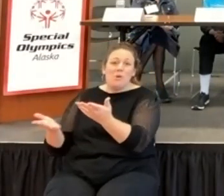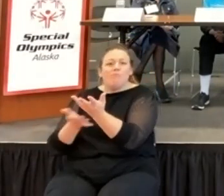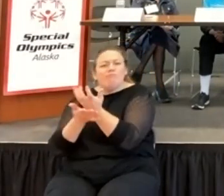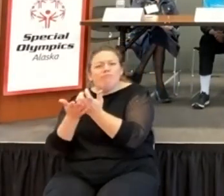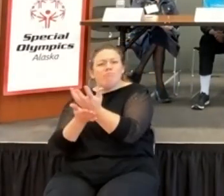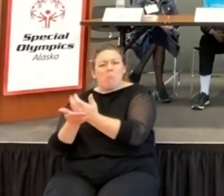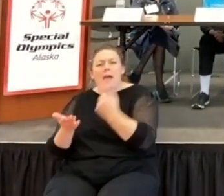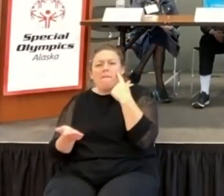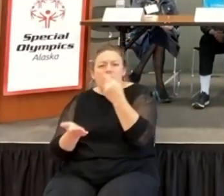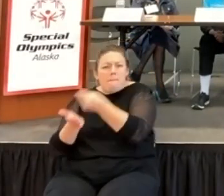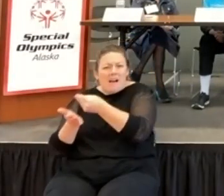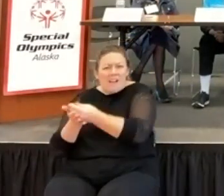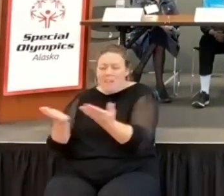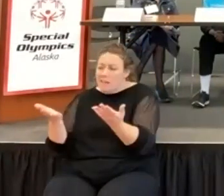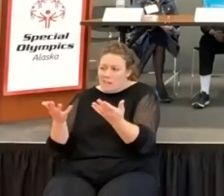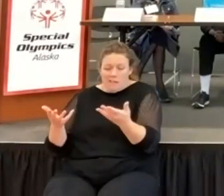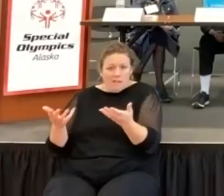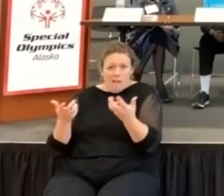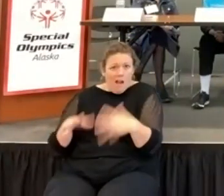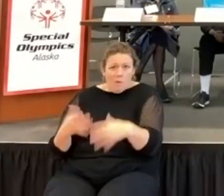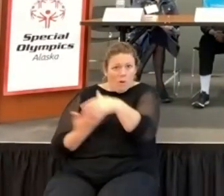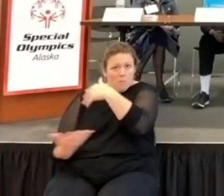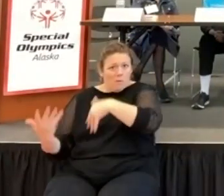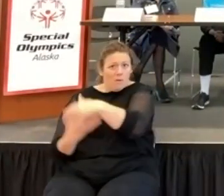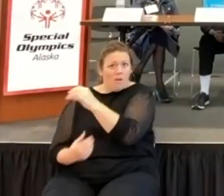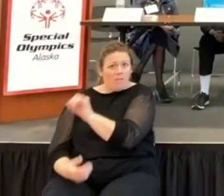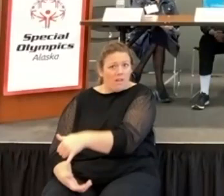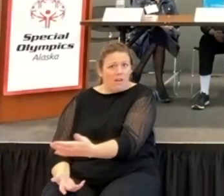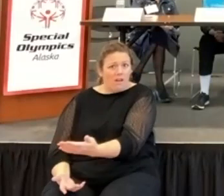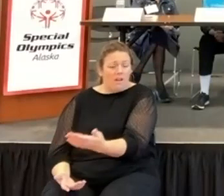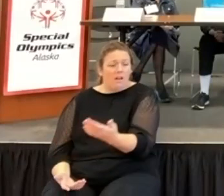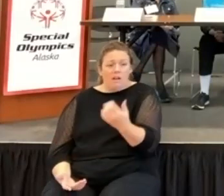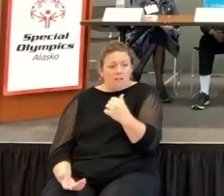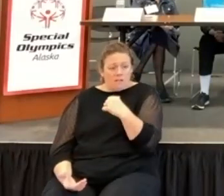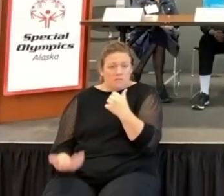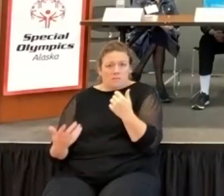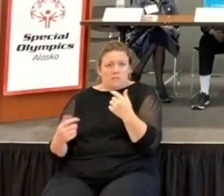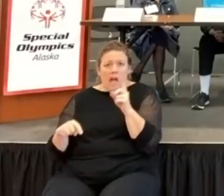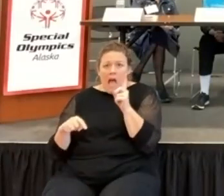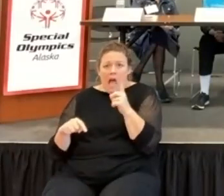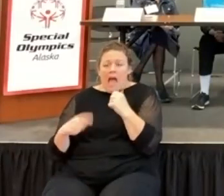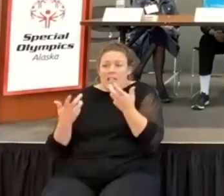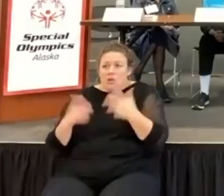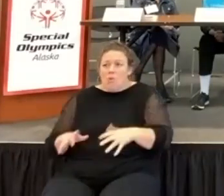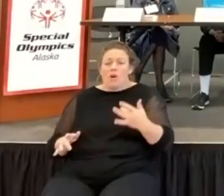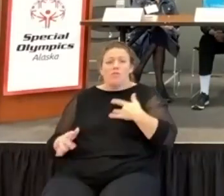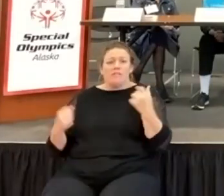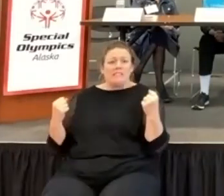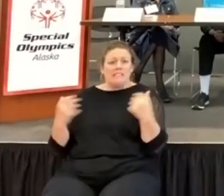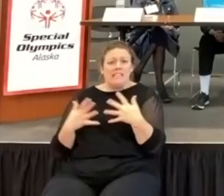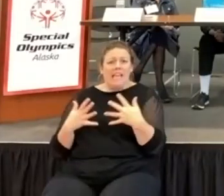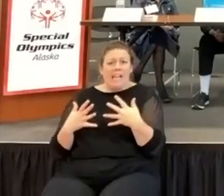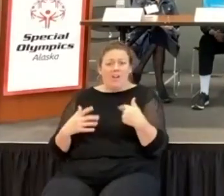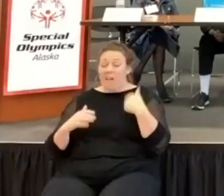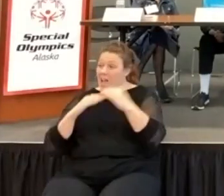bus station gracefully and be able to use those services and not be feared. I'm too old to fight.